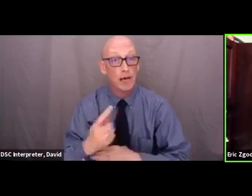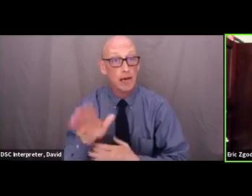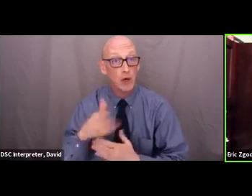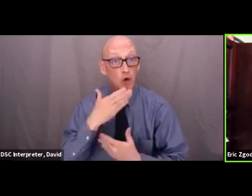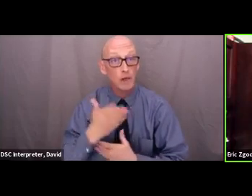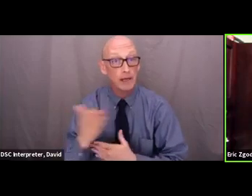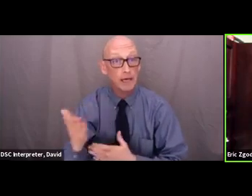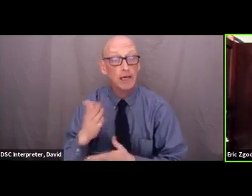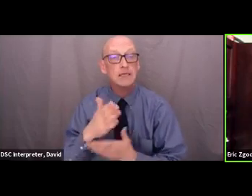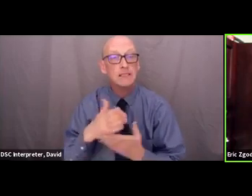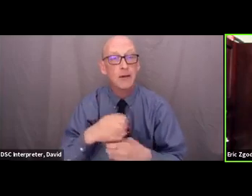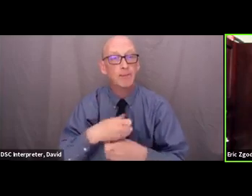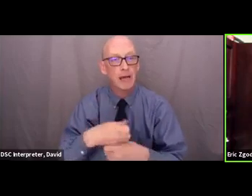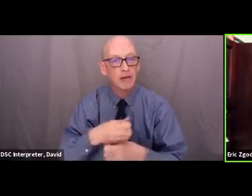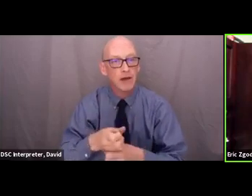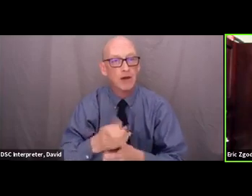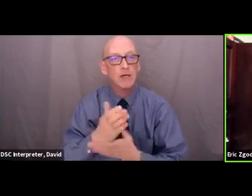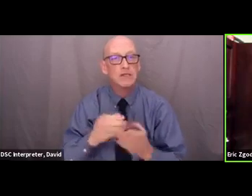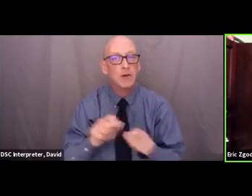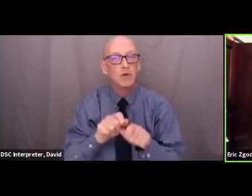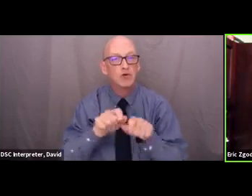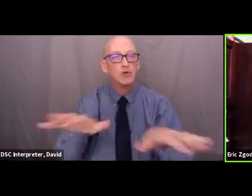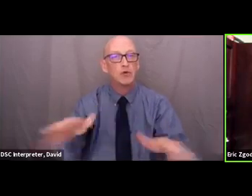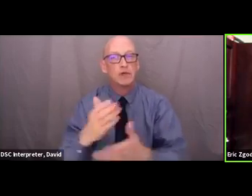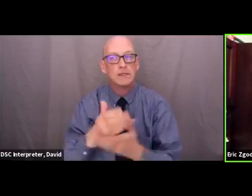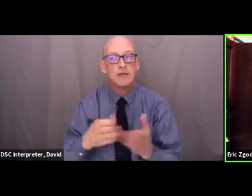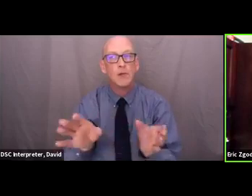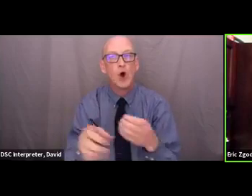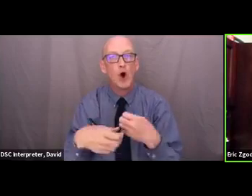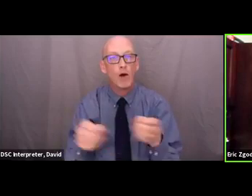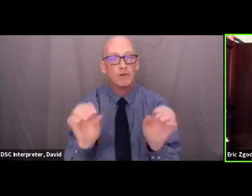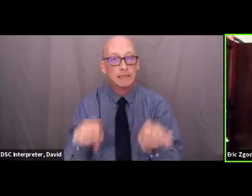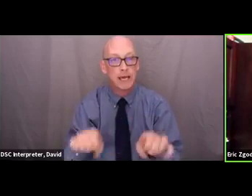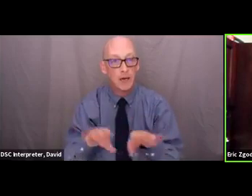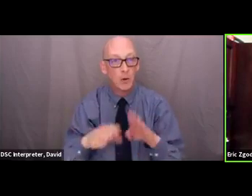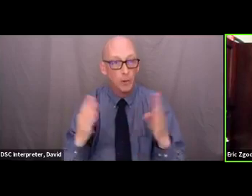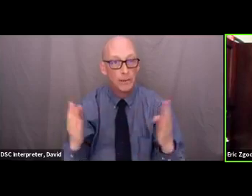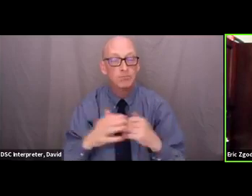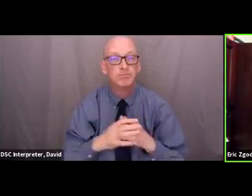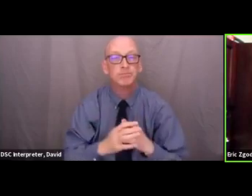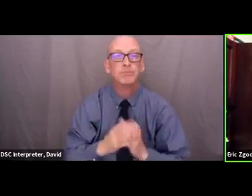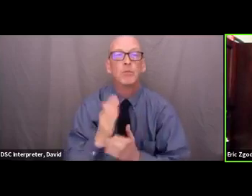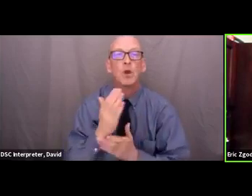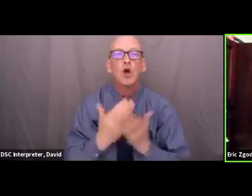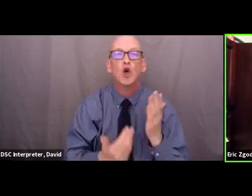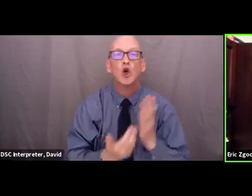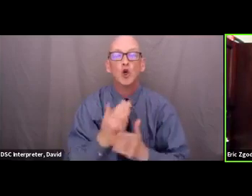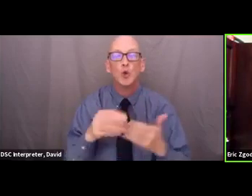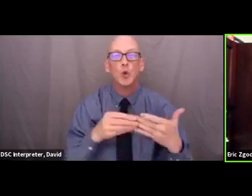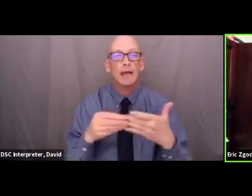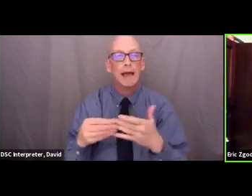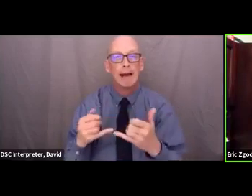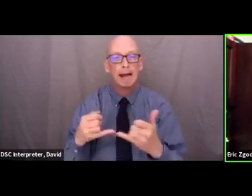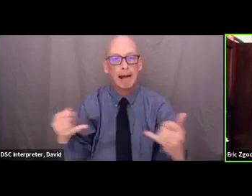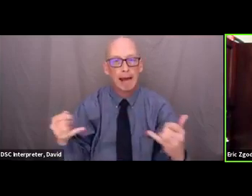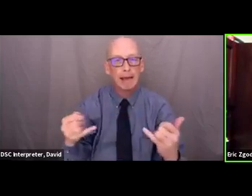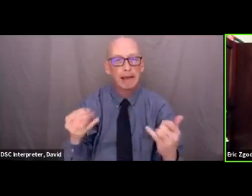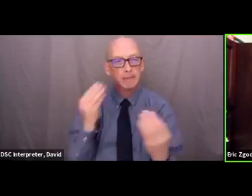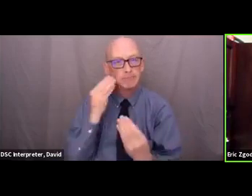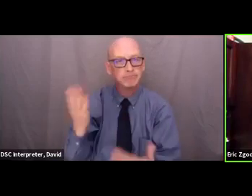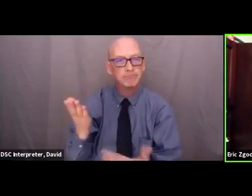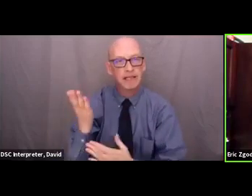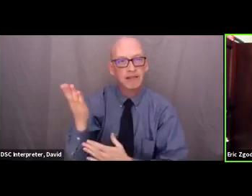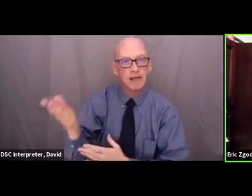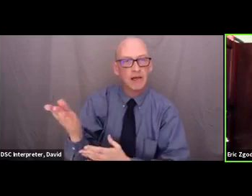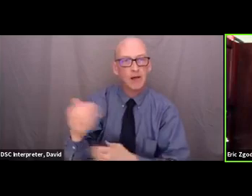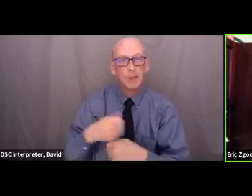So manufacturing, distribution, and some offices are able to open up. There's some new guidelines out there, so we all need to make sure that we